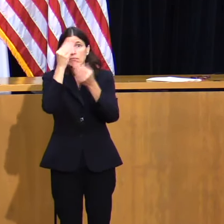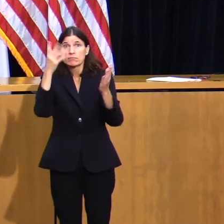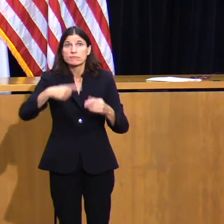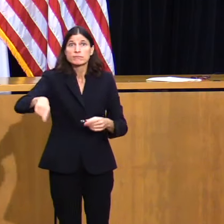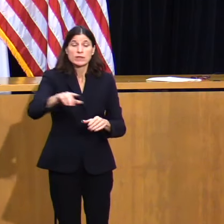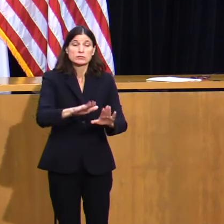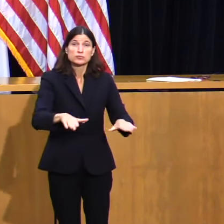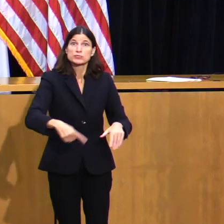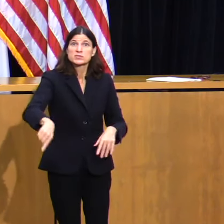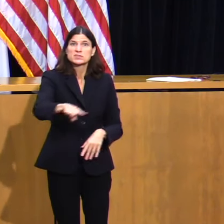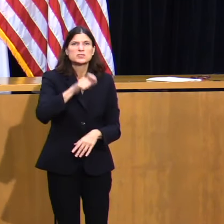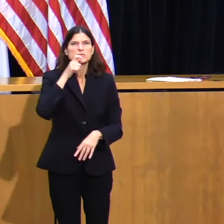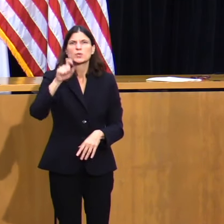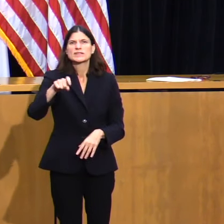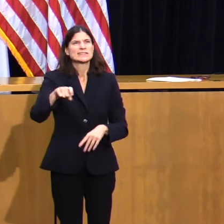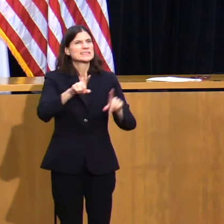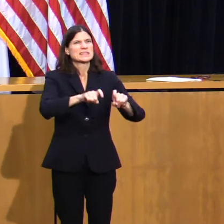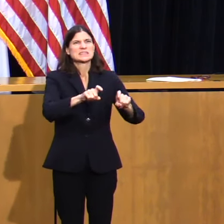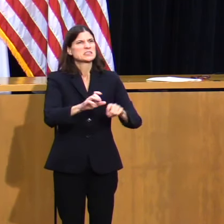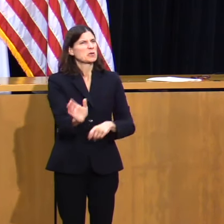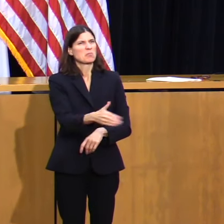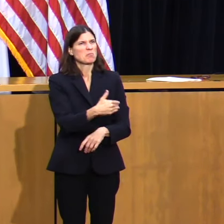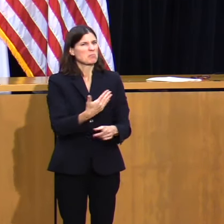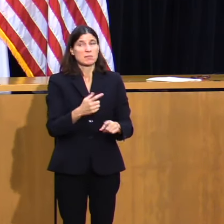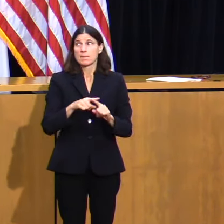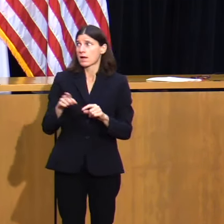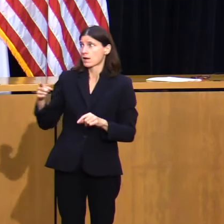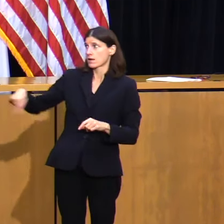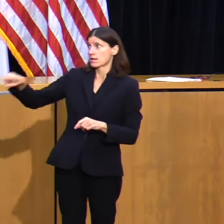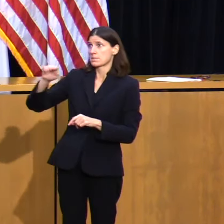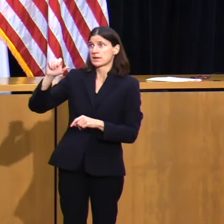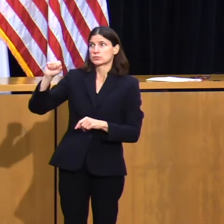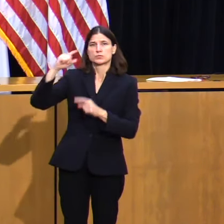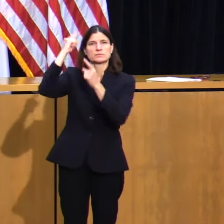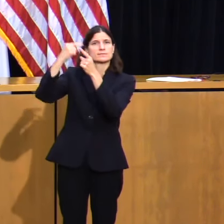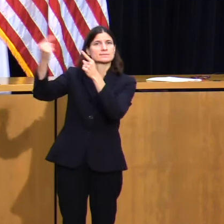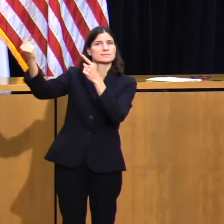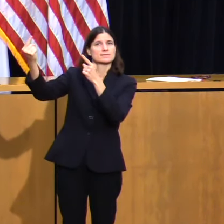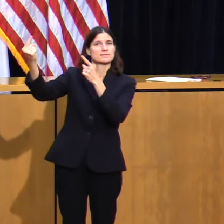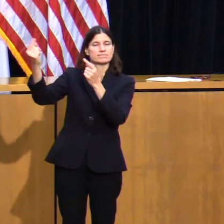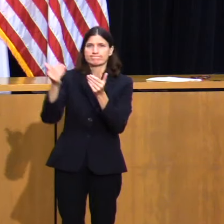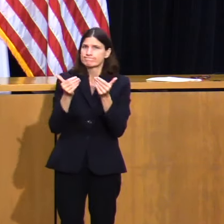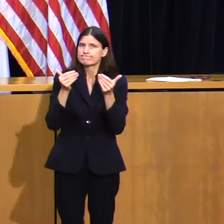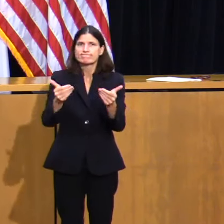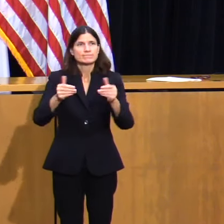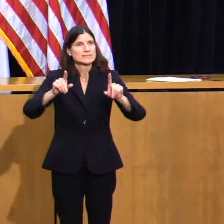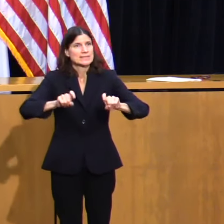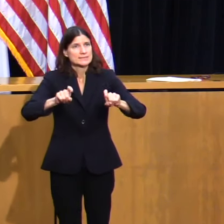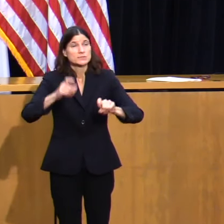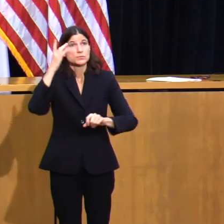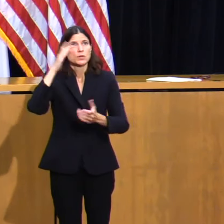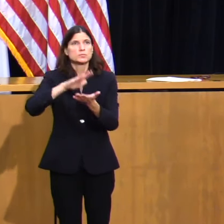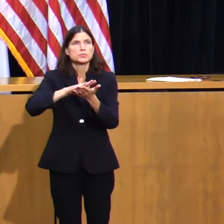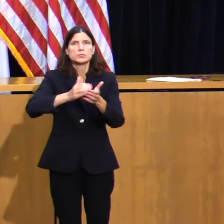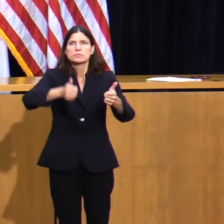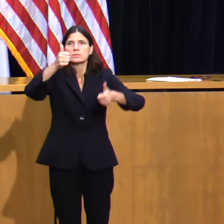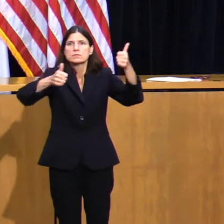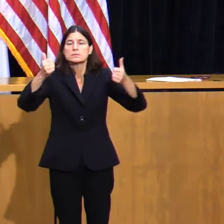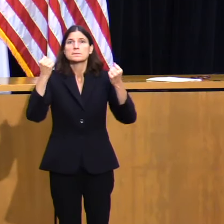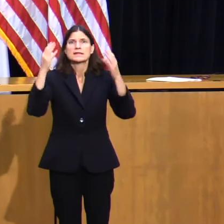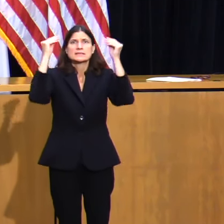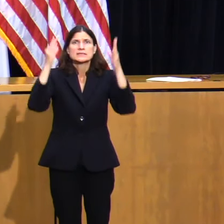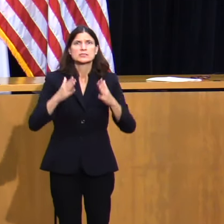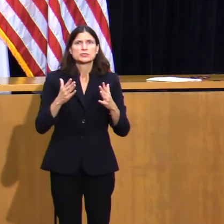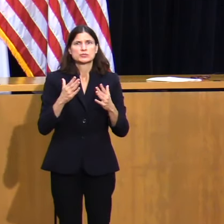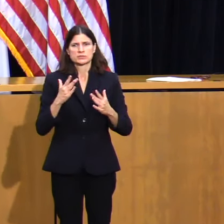a response to schools concerned about cluster development. And so if a couple of, so I'm